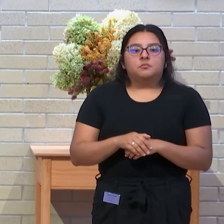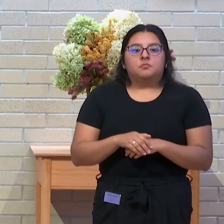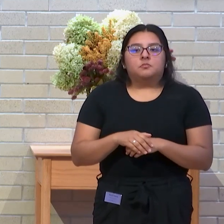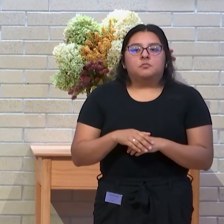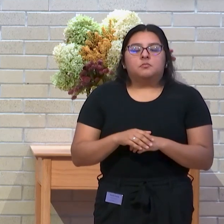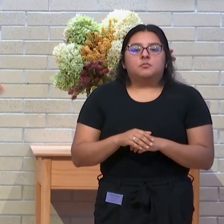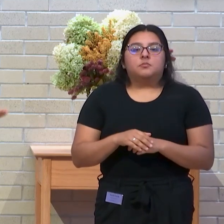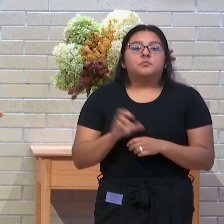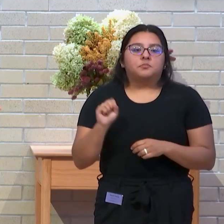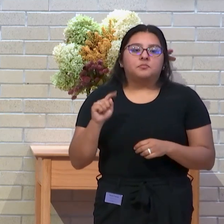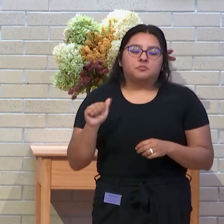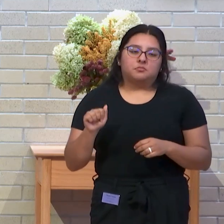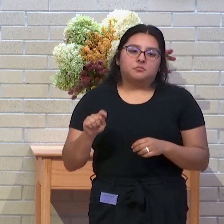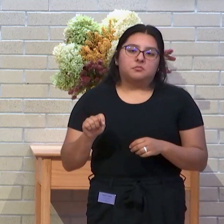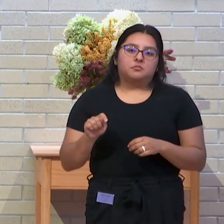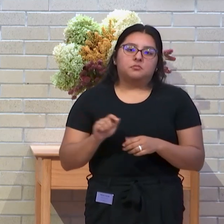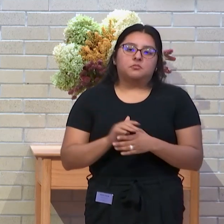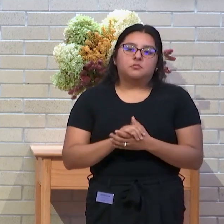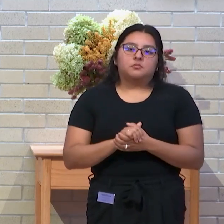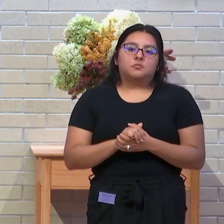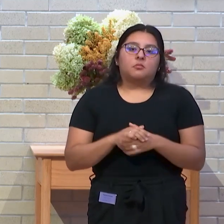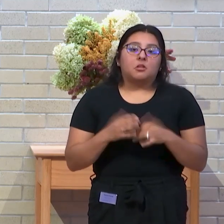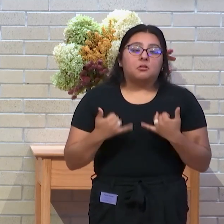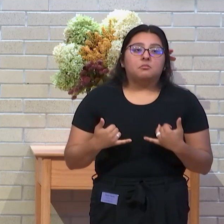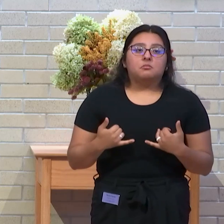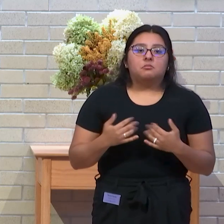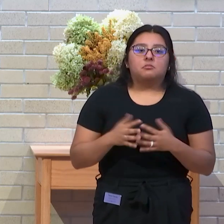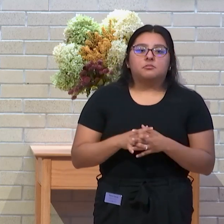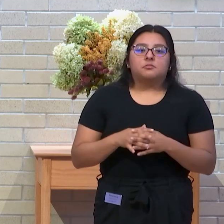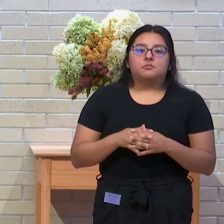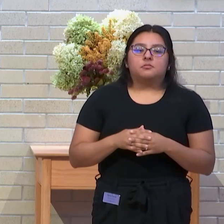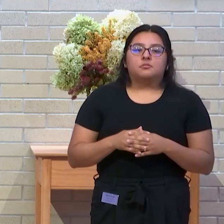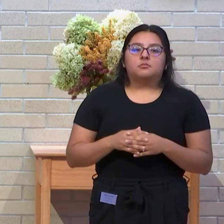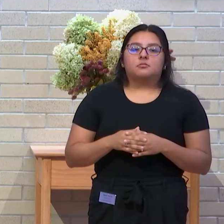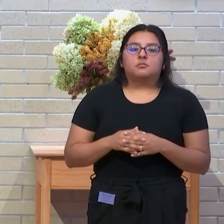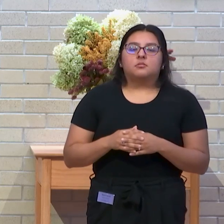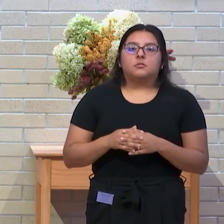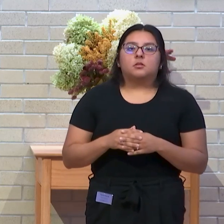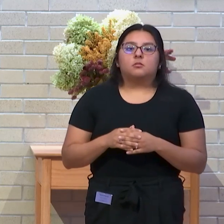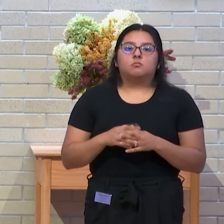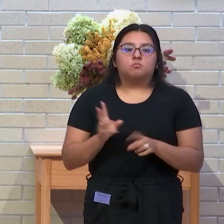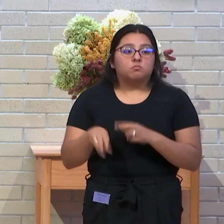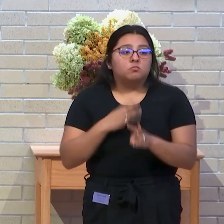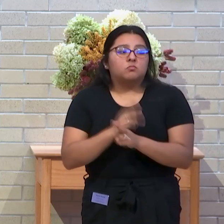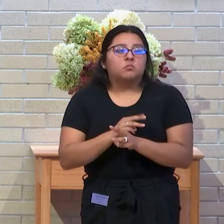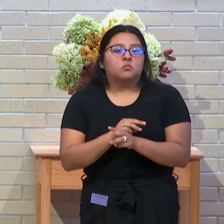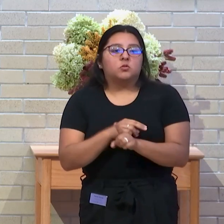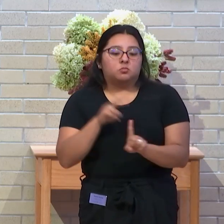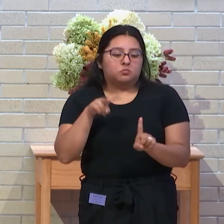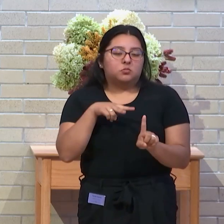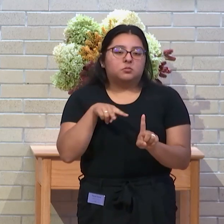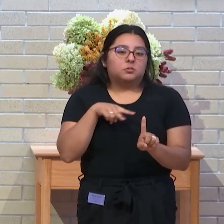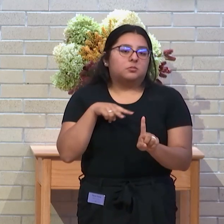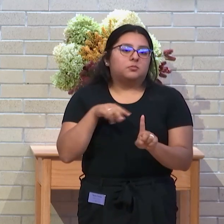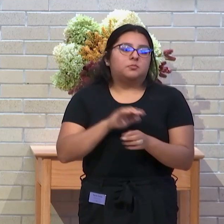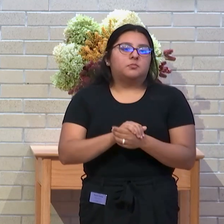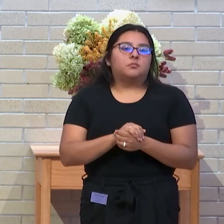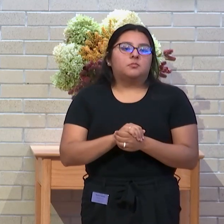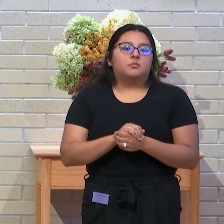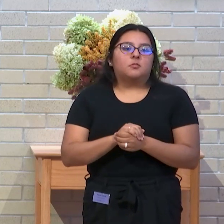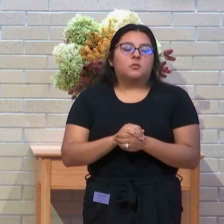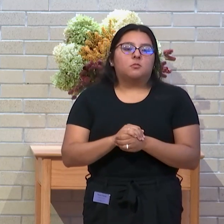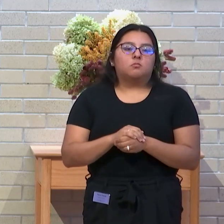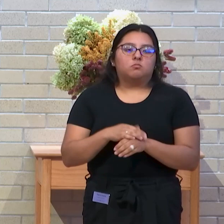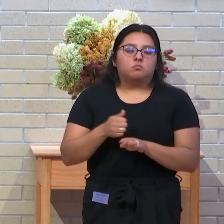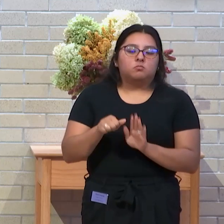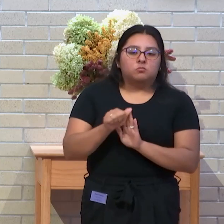SST. And finally, the way that they now have some global perspectives on the world by this deeper